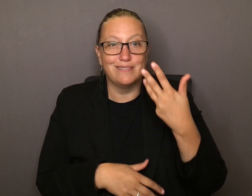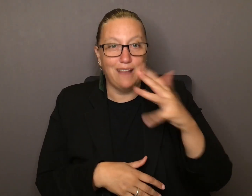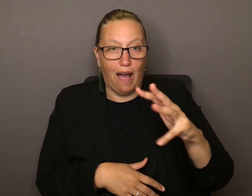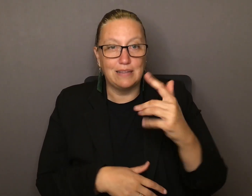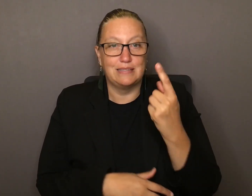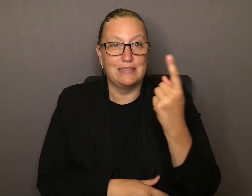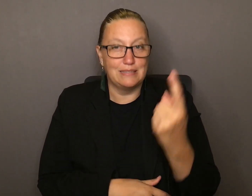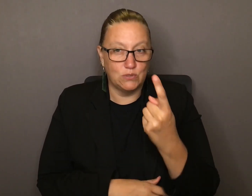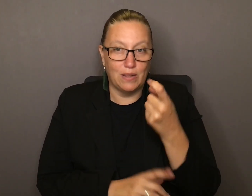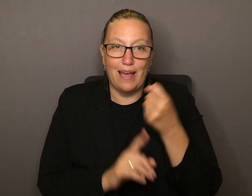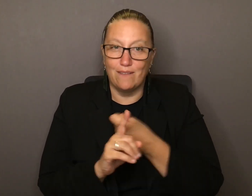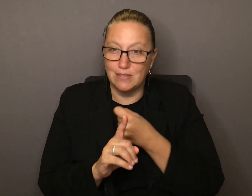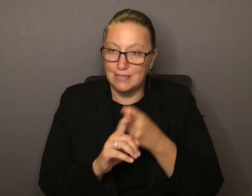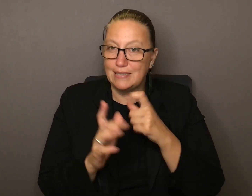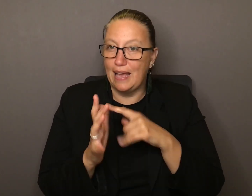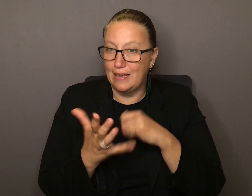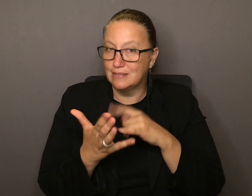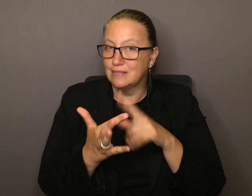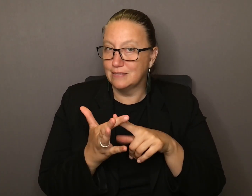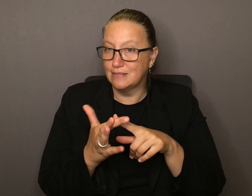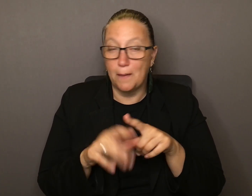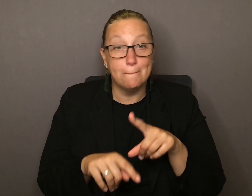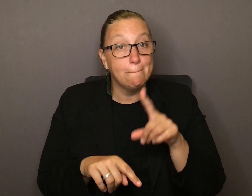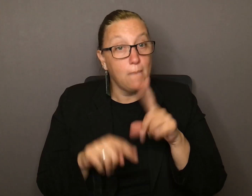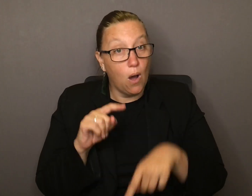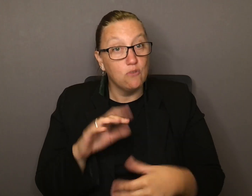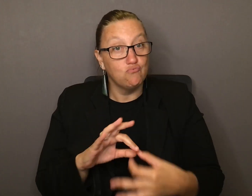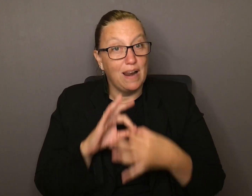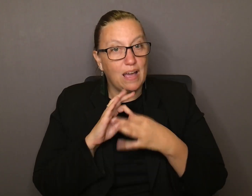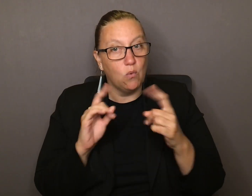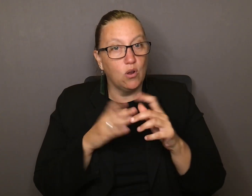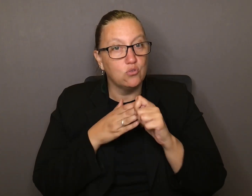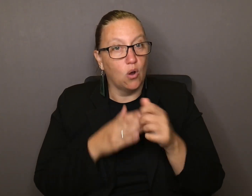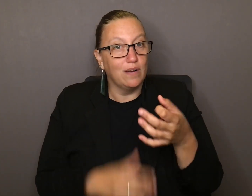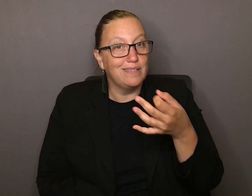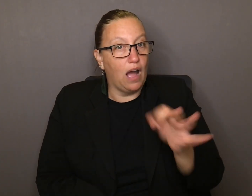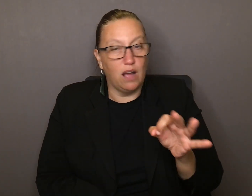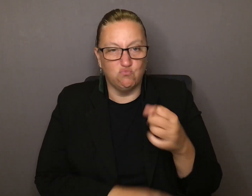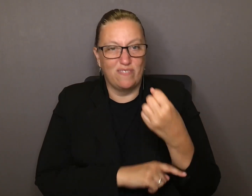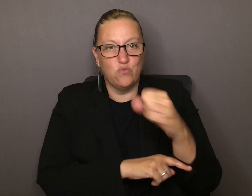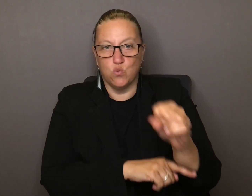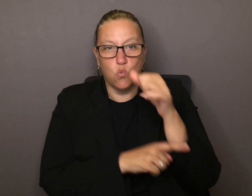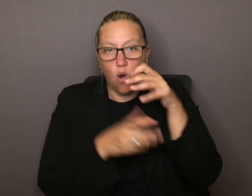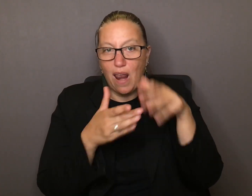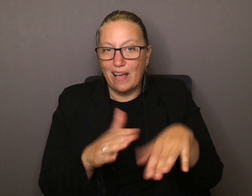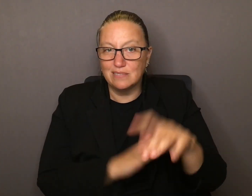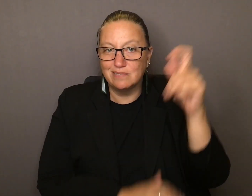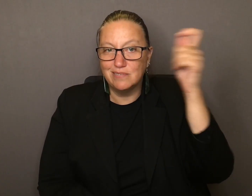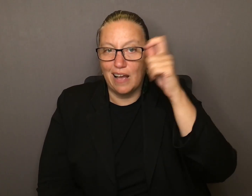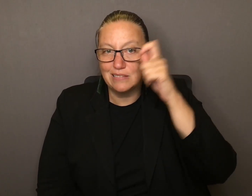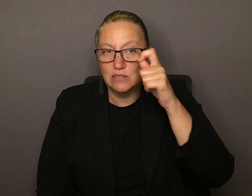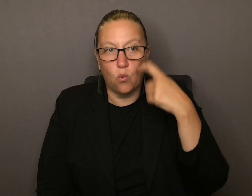cases, and the majority of those were related to dog guide refusal, education and employment adjustments.